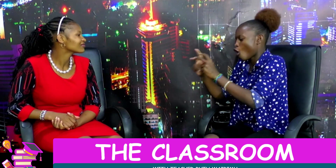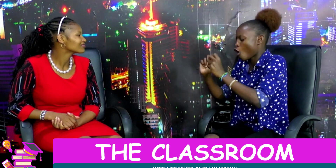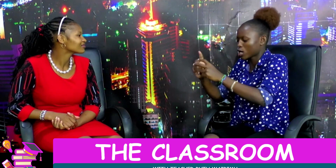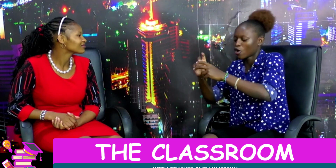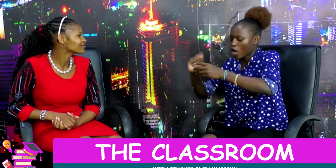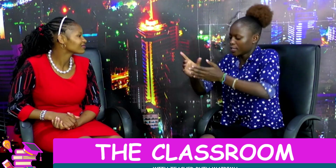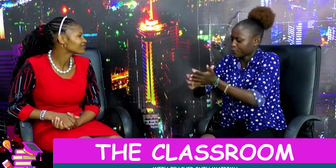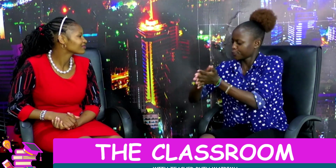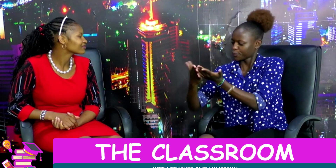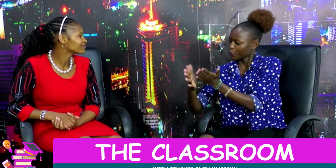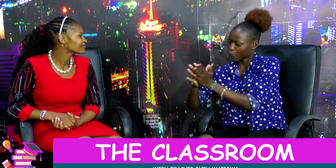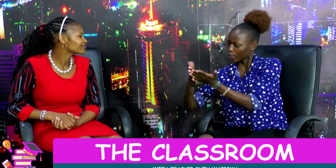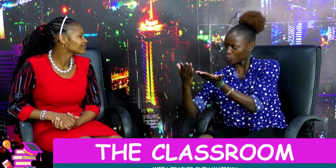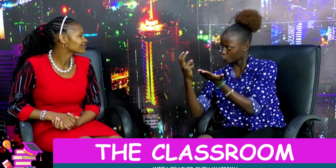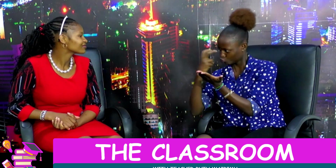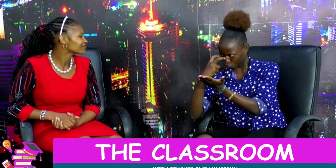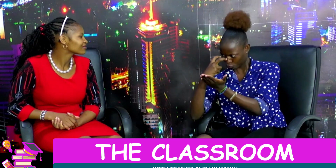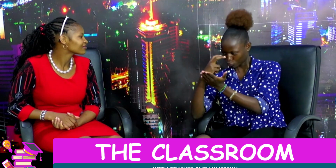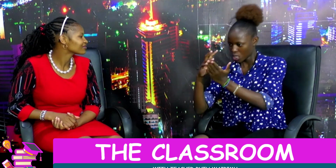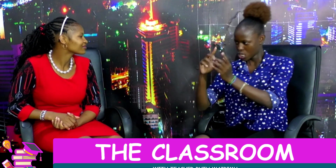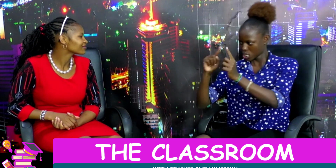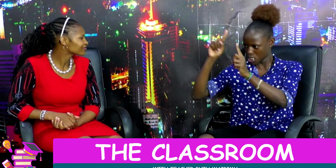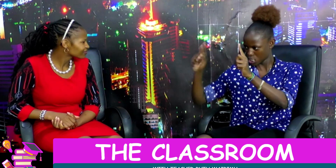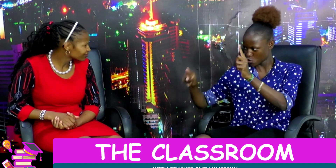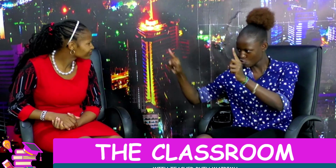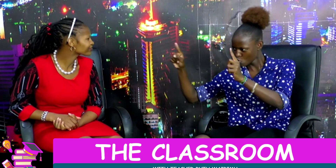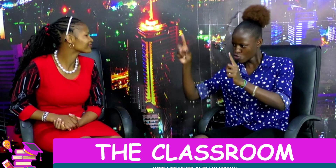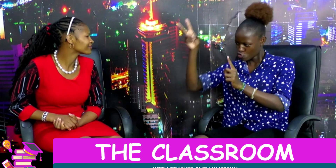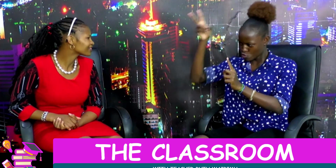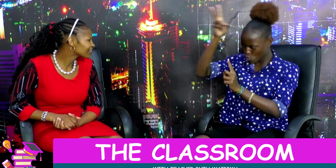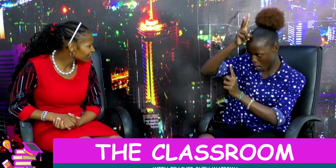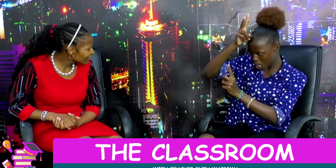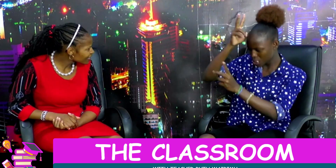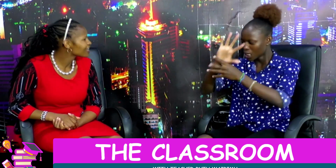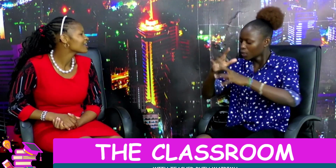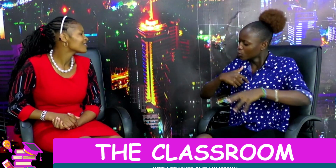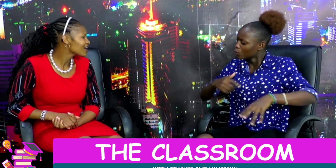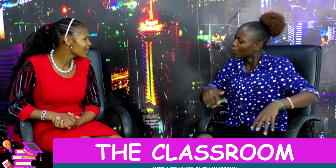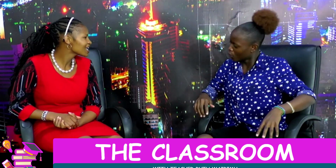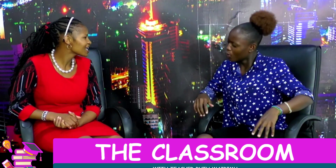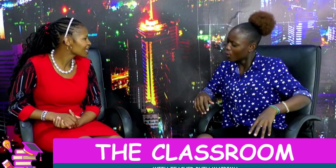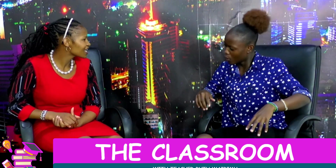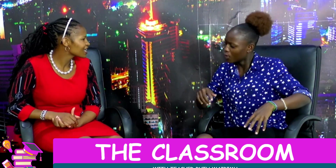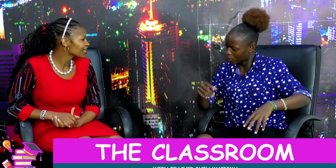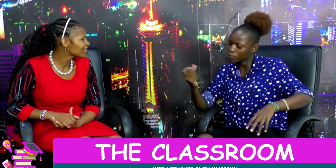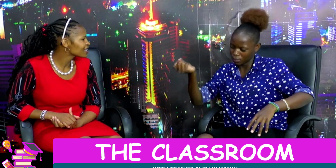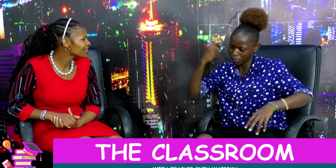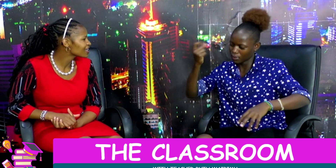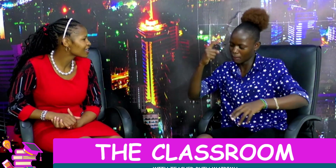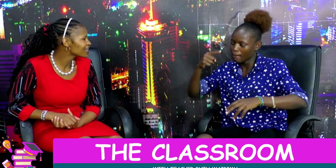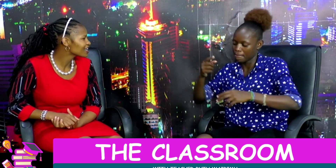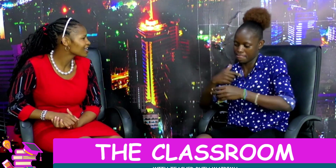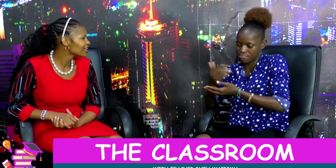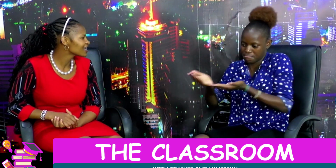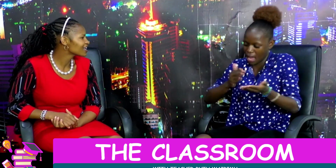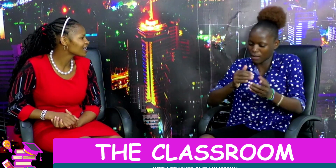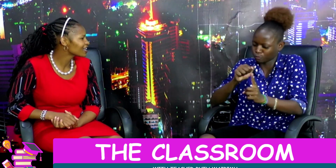literally beg in order for them to, kind of assist me with the revision and with my studies. So they taught me a little